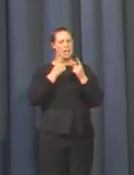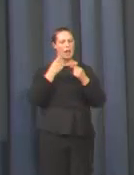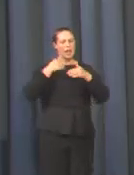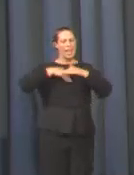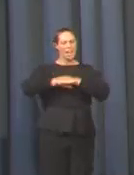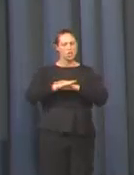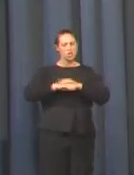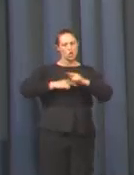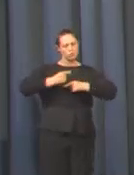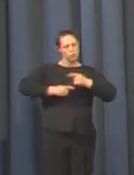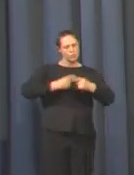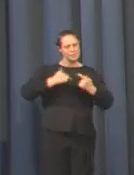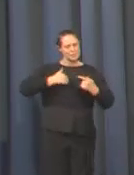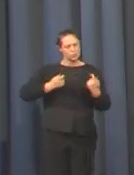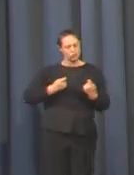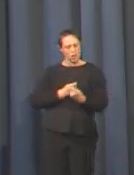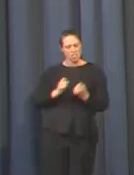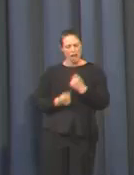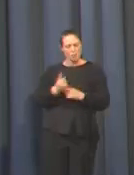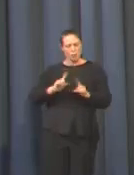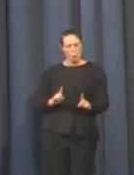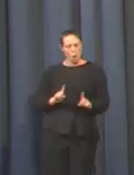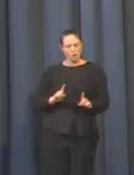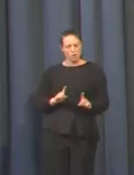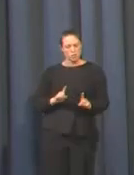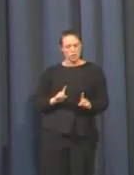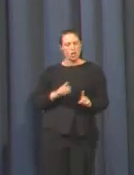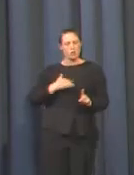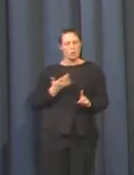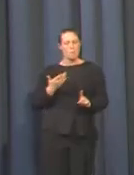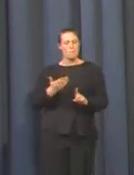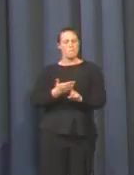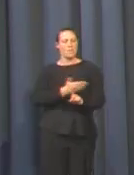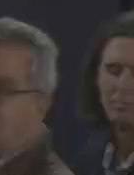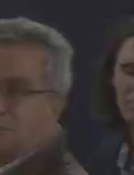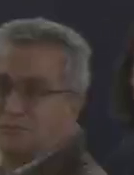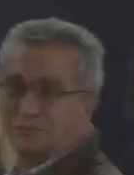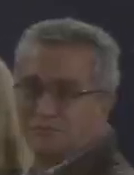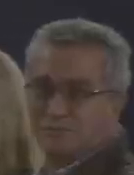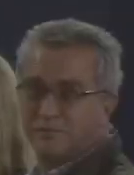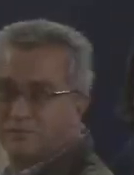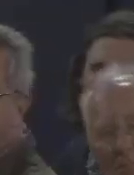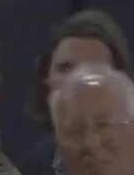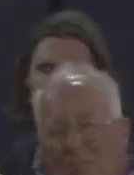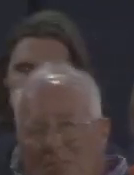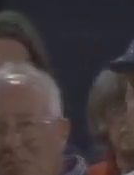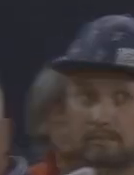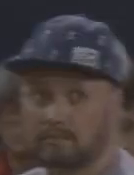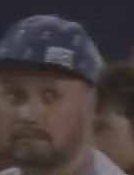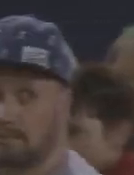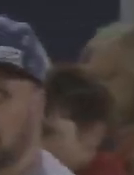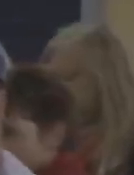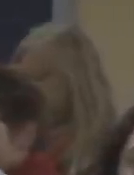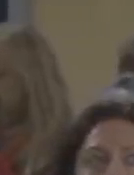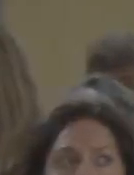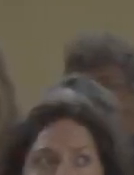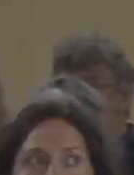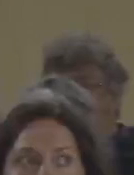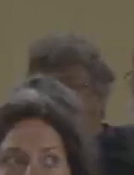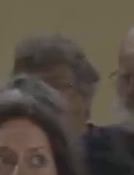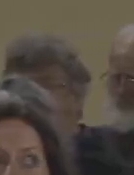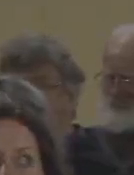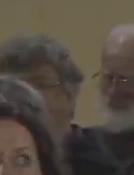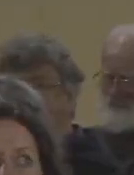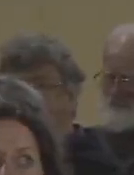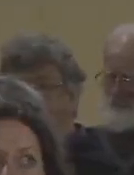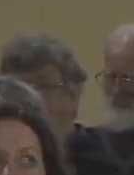what processes need to change in the lead up to the issuing of that notice. That's why I asked the question whether you had notified under Section